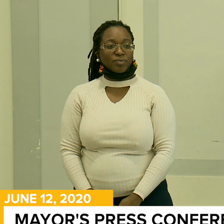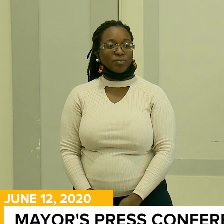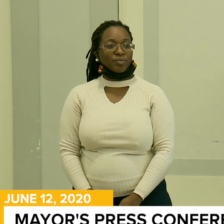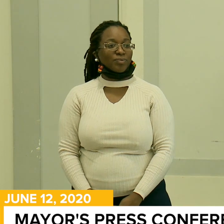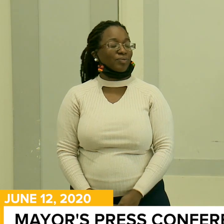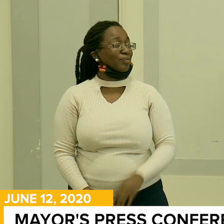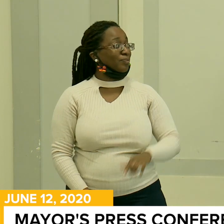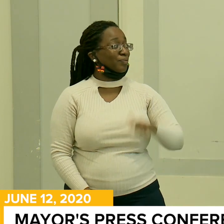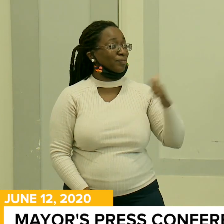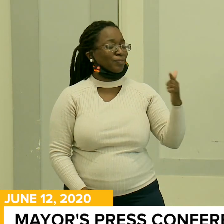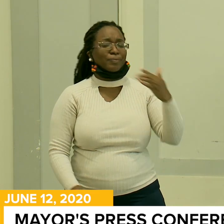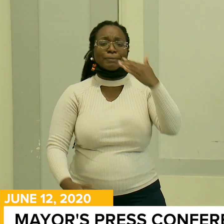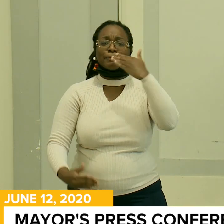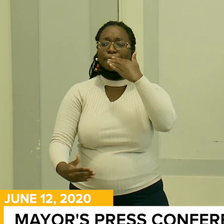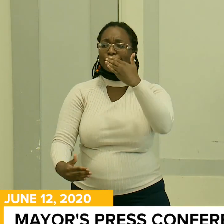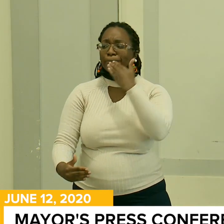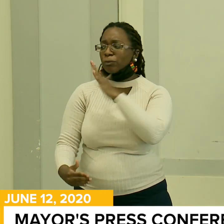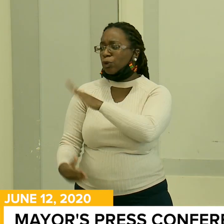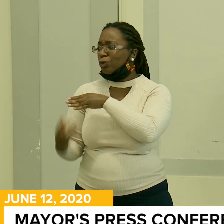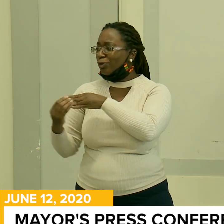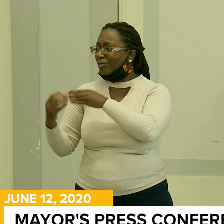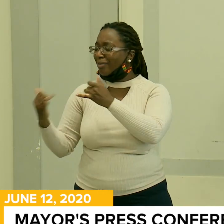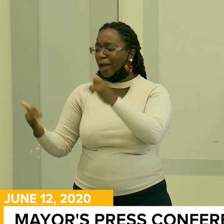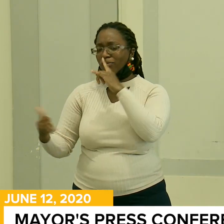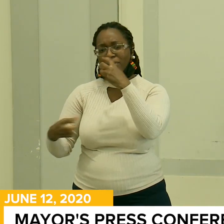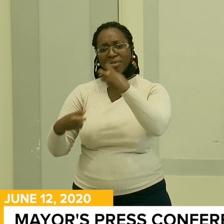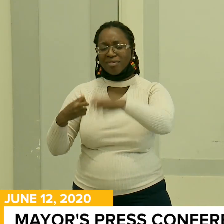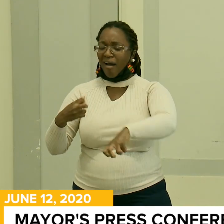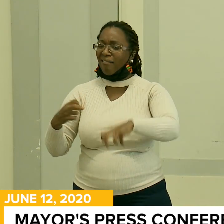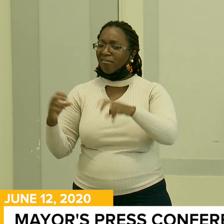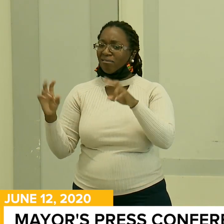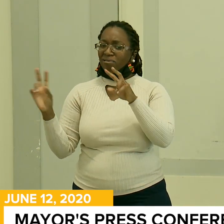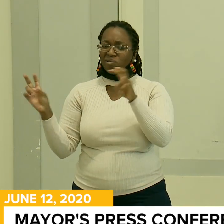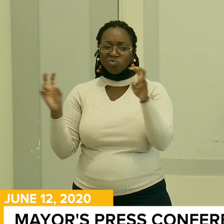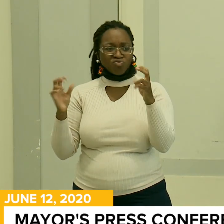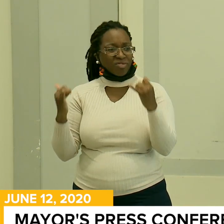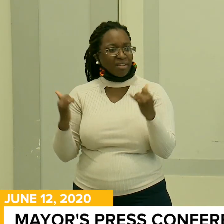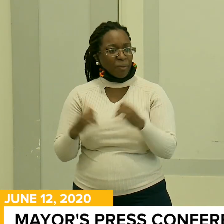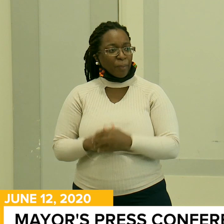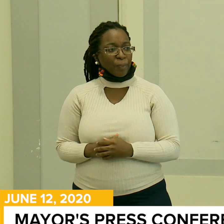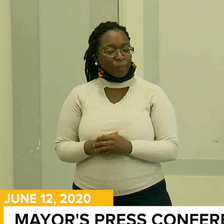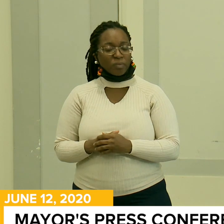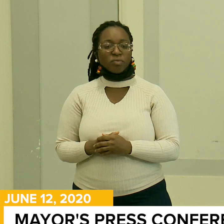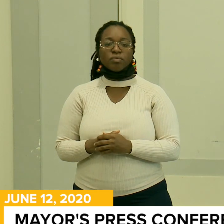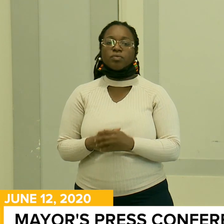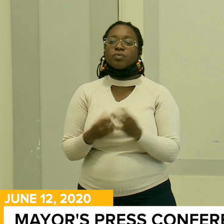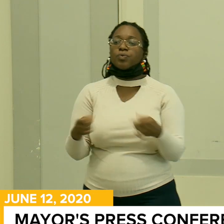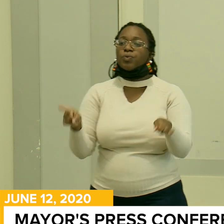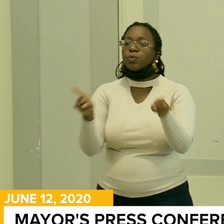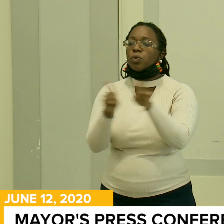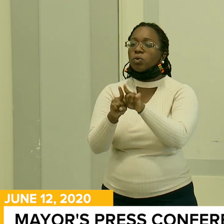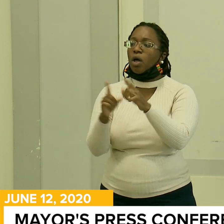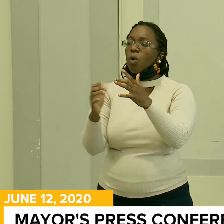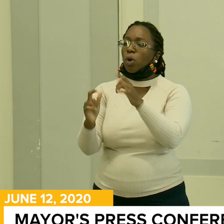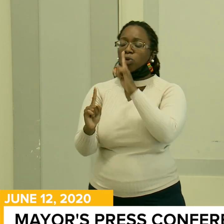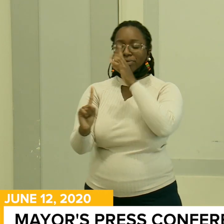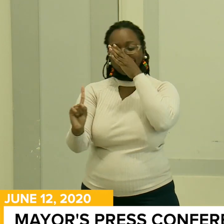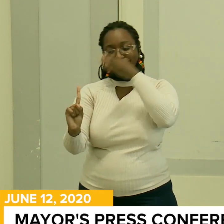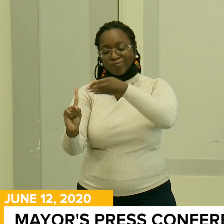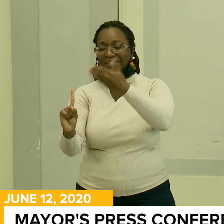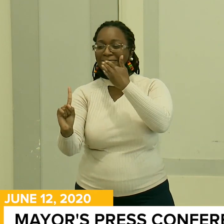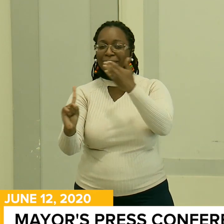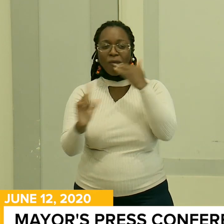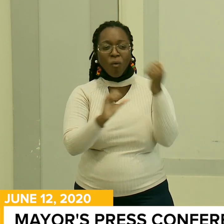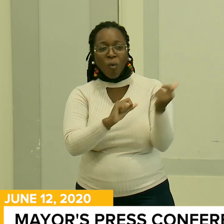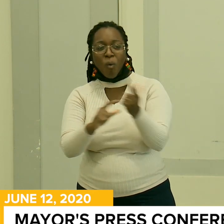Thank you, Mayor Young, for your leadership during such difficult times. I also want to take time to really personally thank all of the businesses